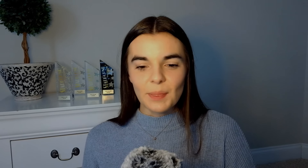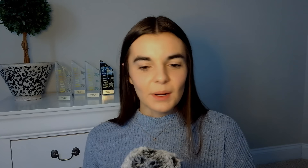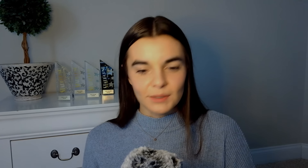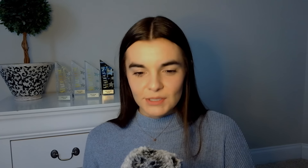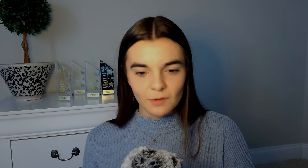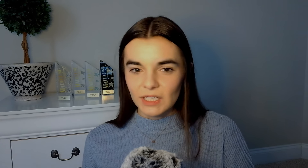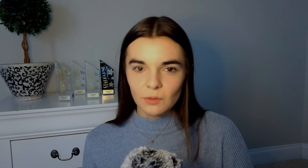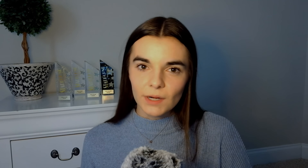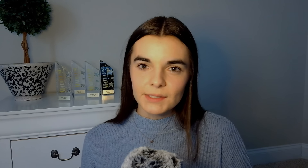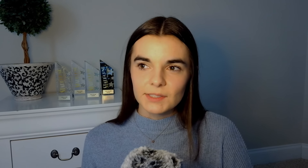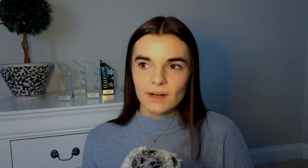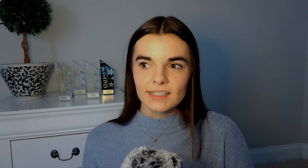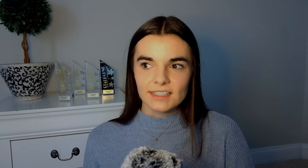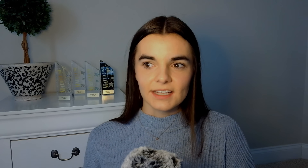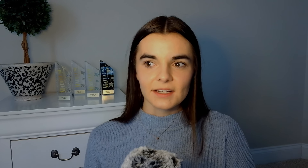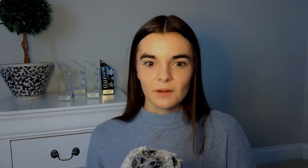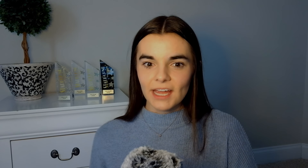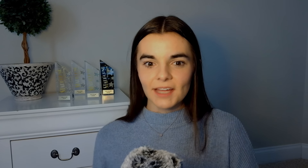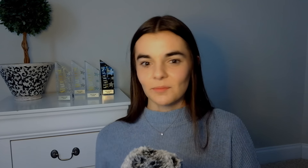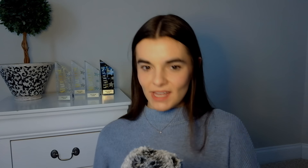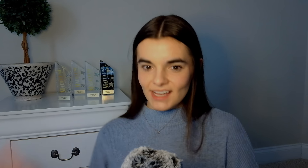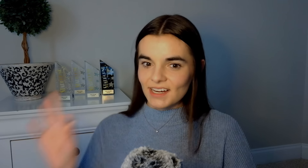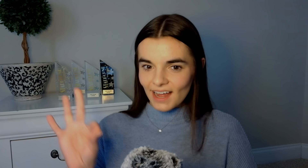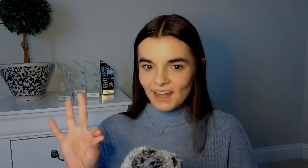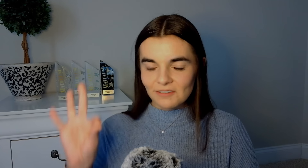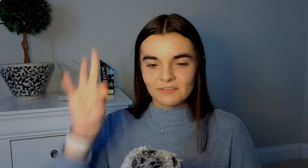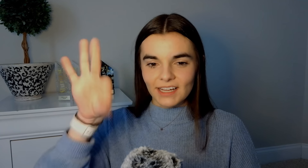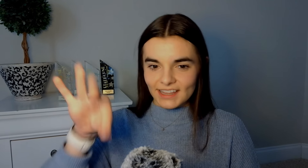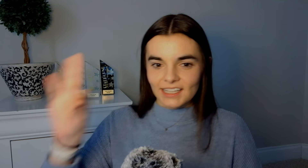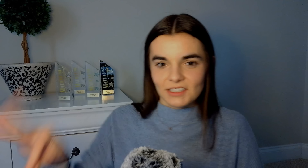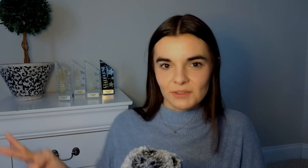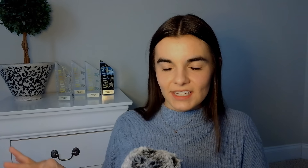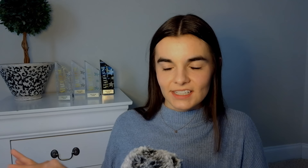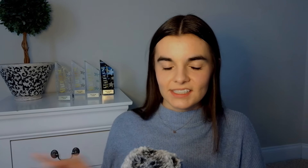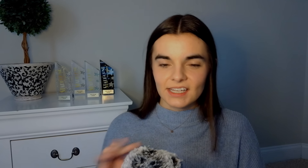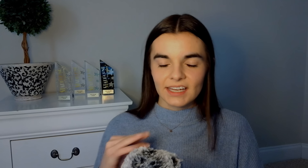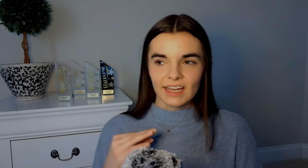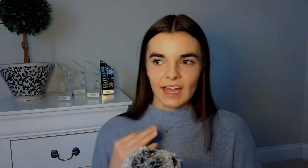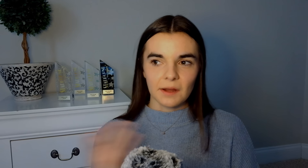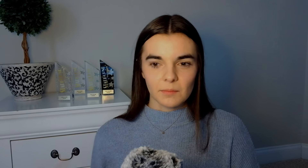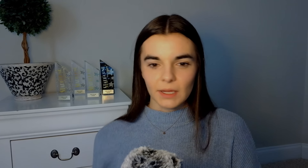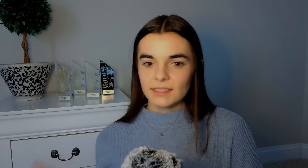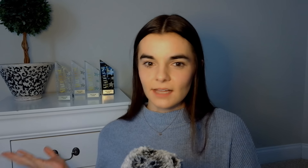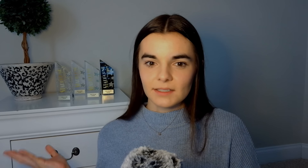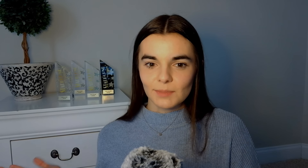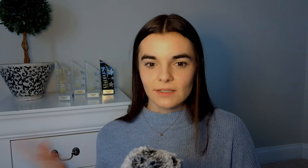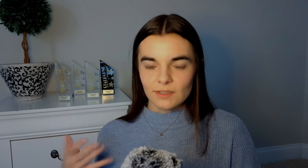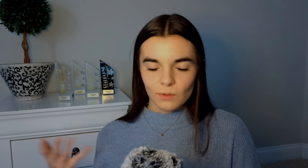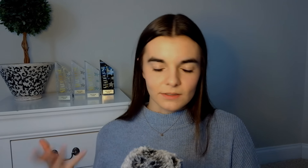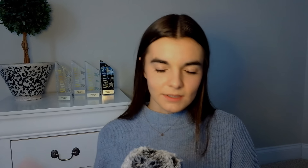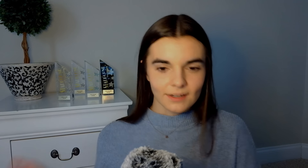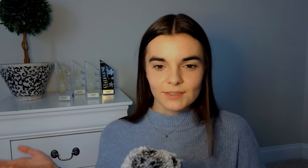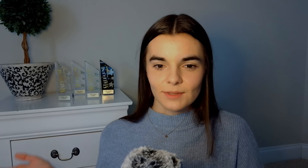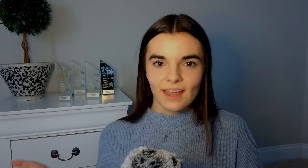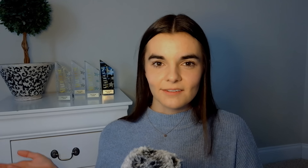are so many words where it's like, okay, make an F and then do this, and it makes sense because the word starts with F.